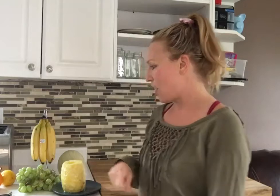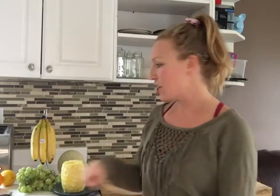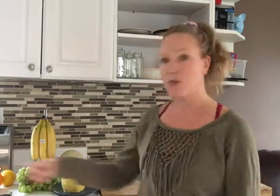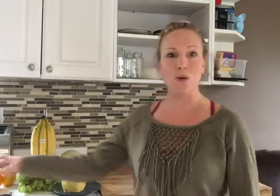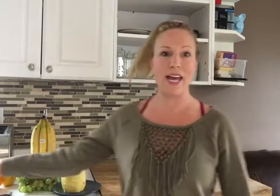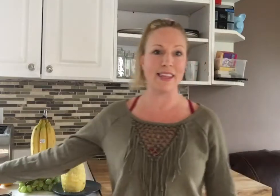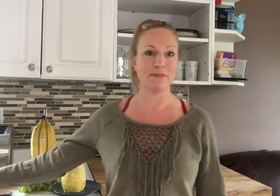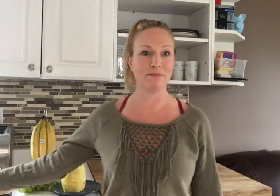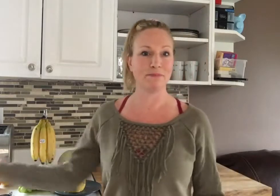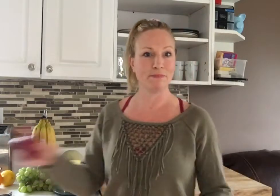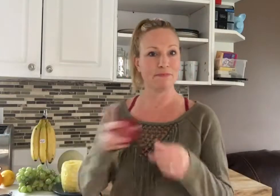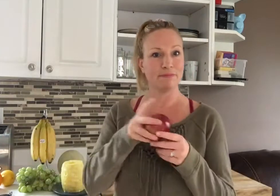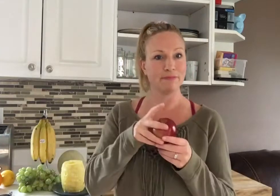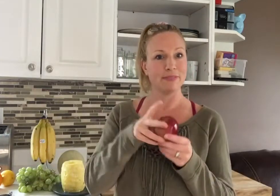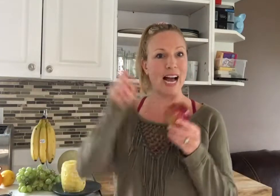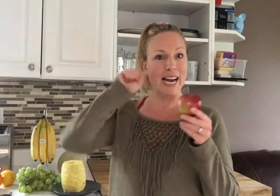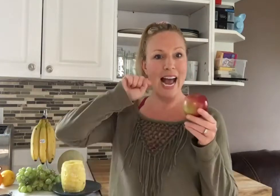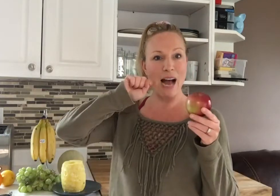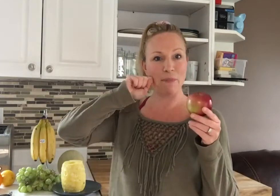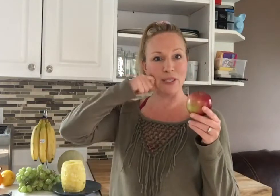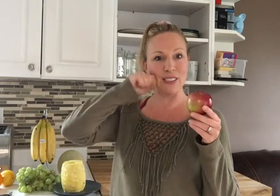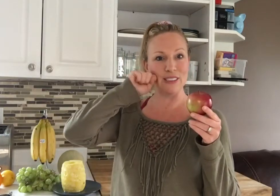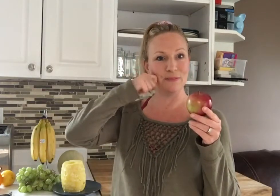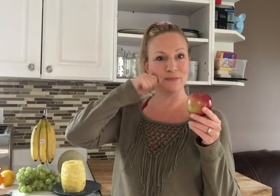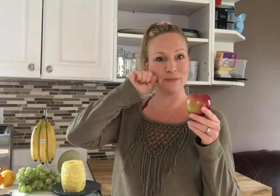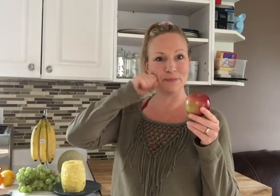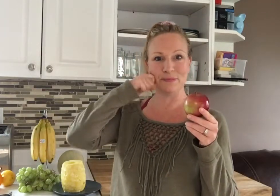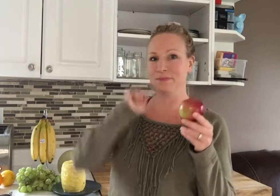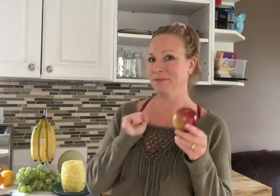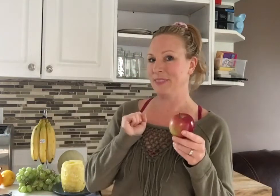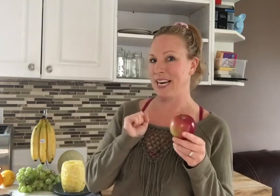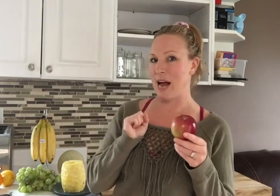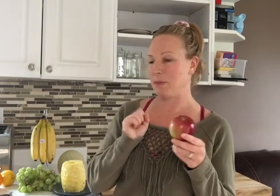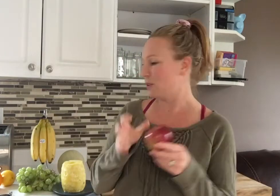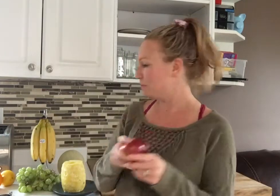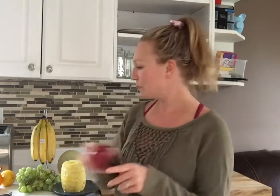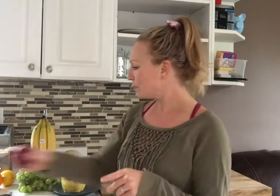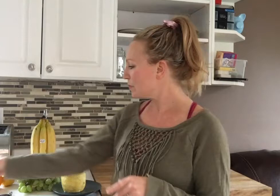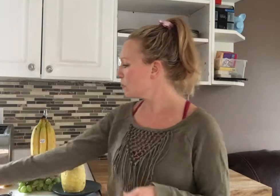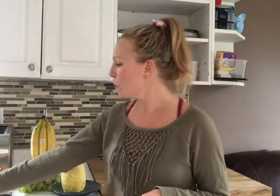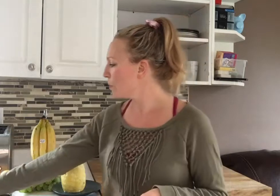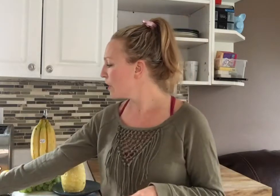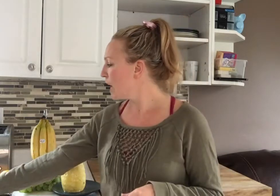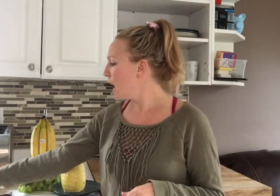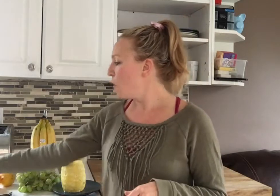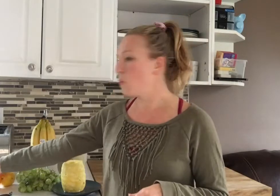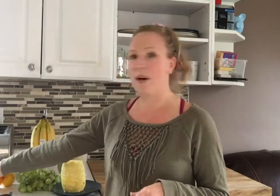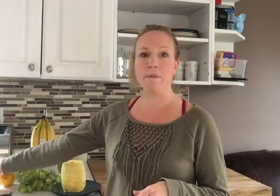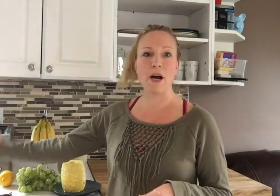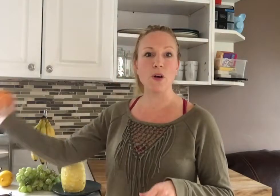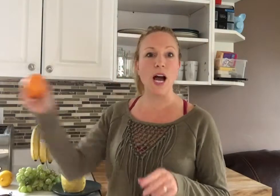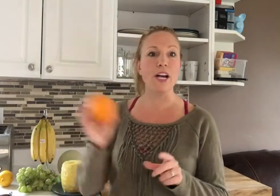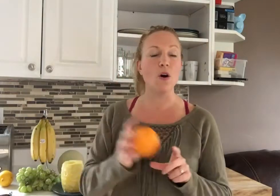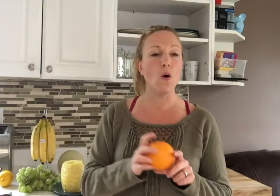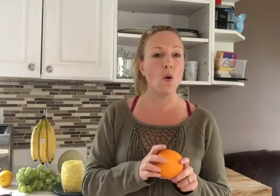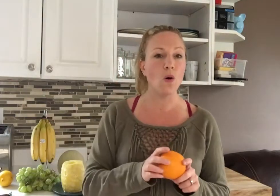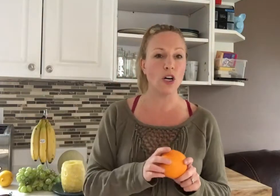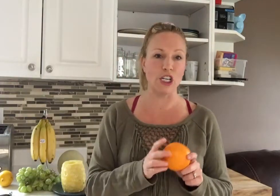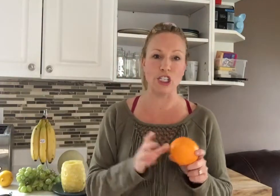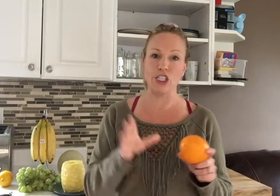start with an apple. An apple. What about an orange?